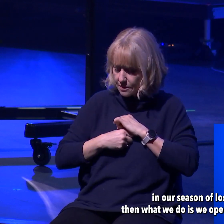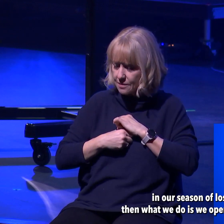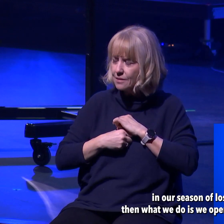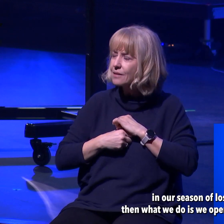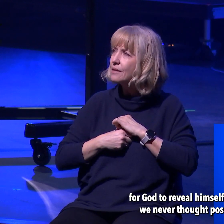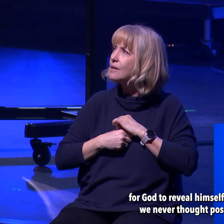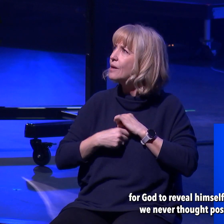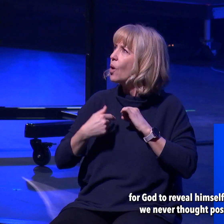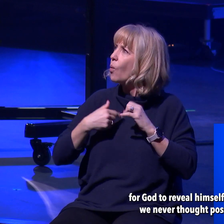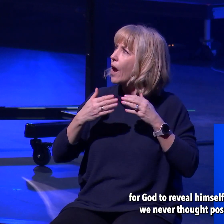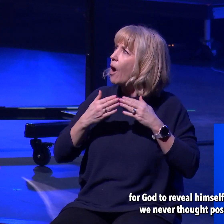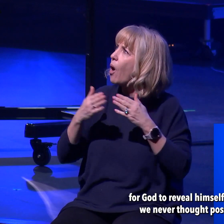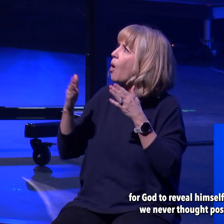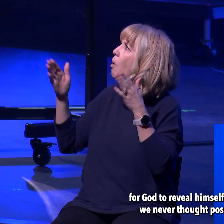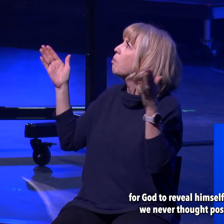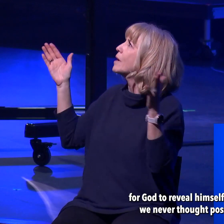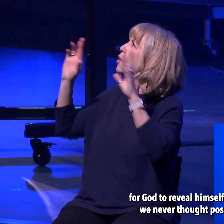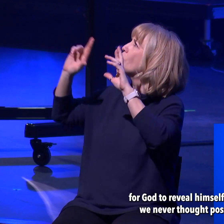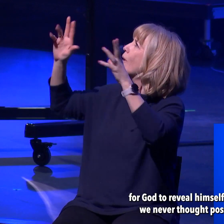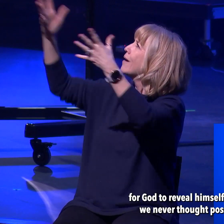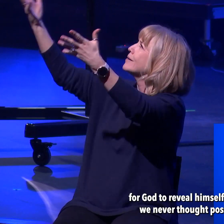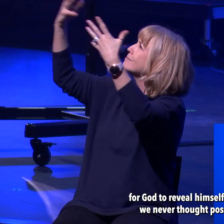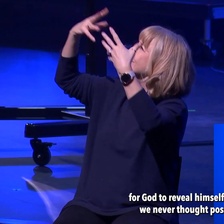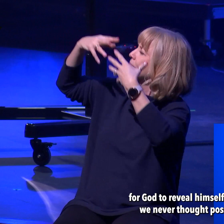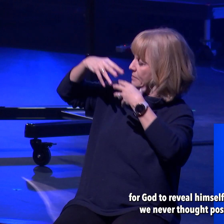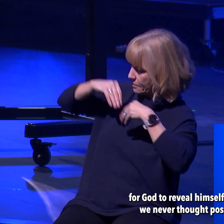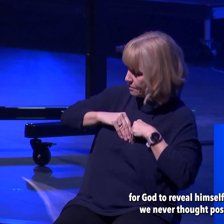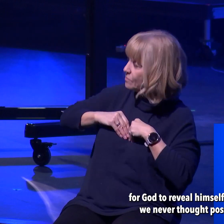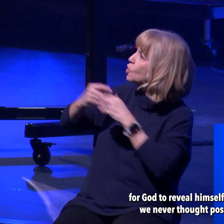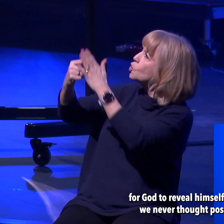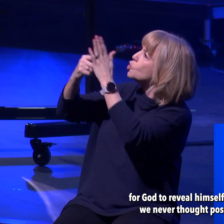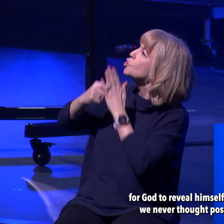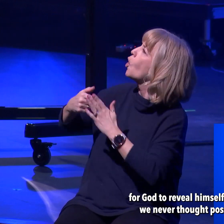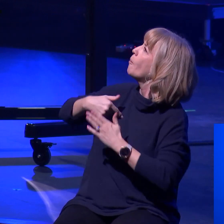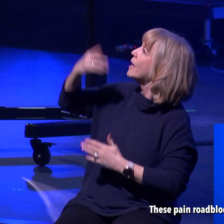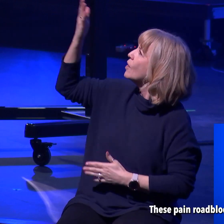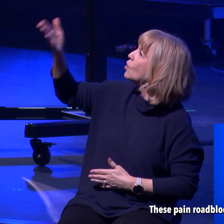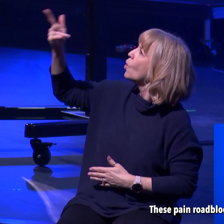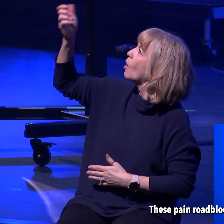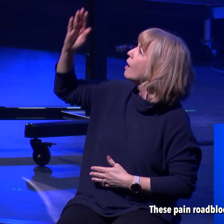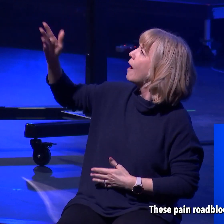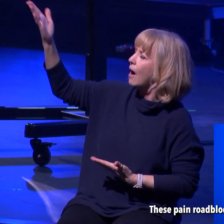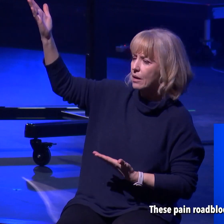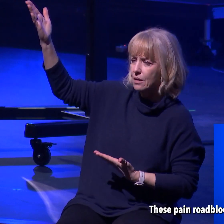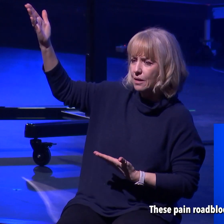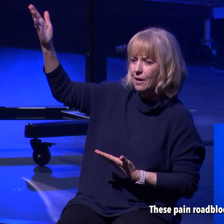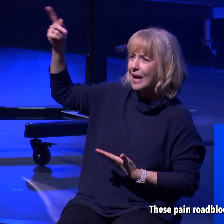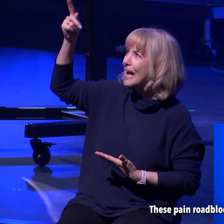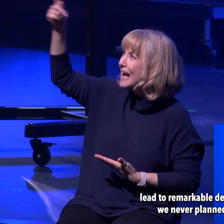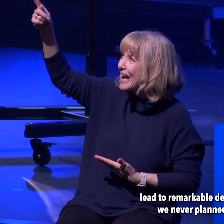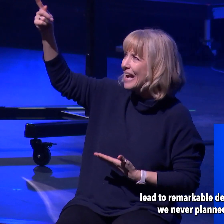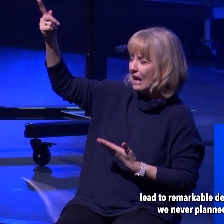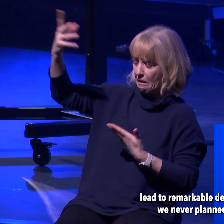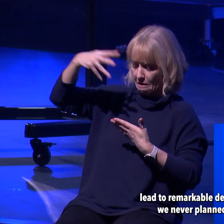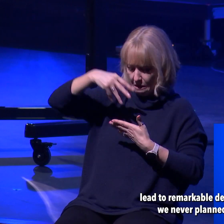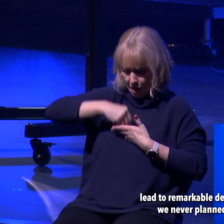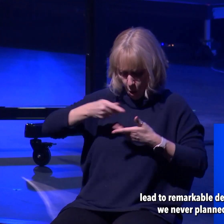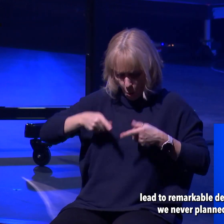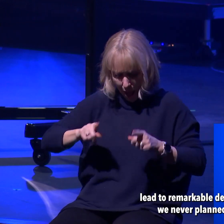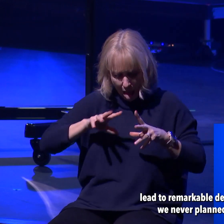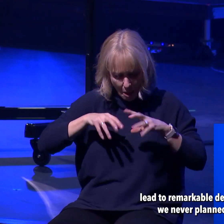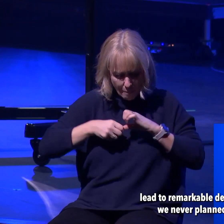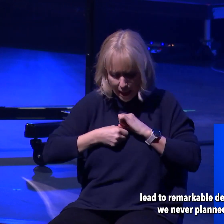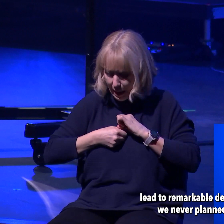do is we open the door for God to reveal himself in ways we never thought possible. These pain roadblocks lead to